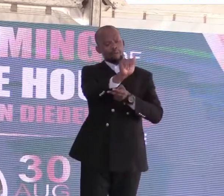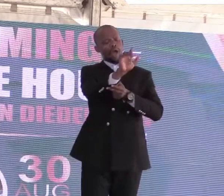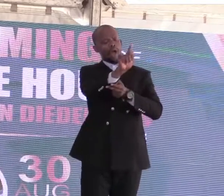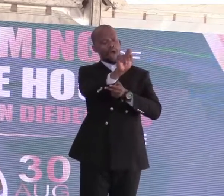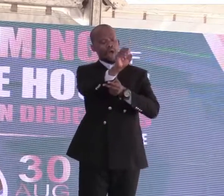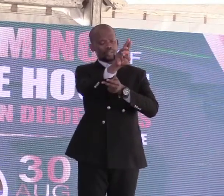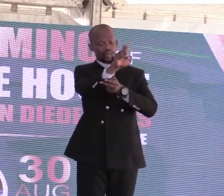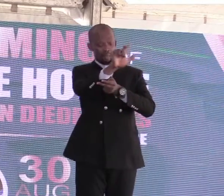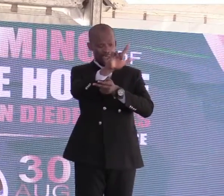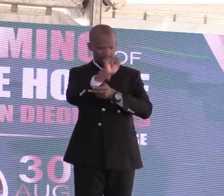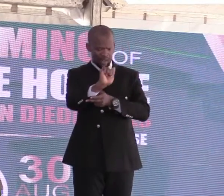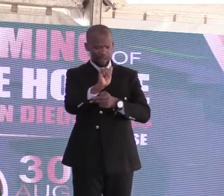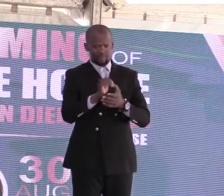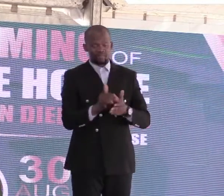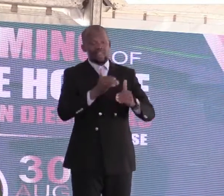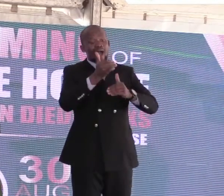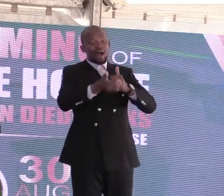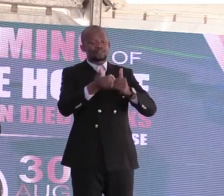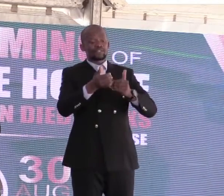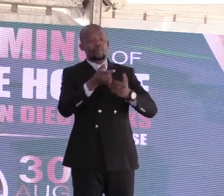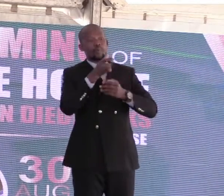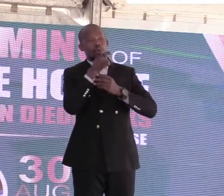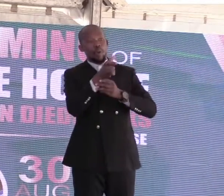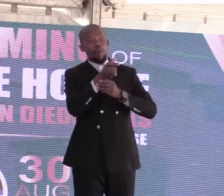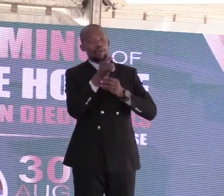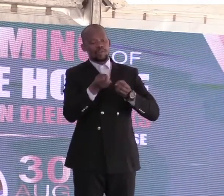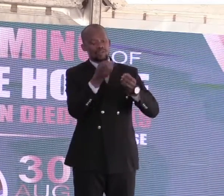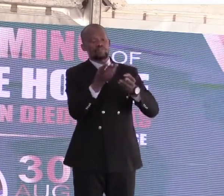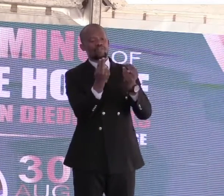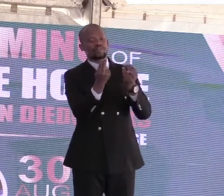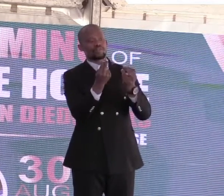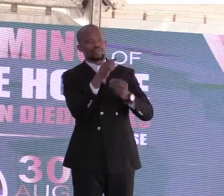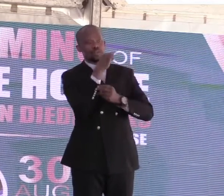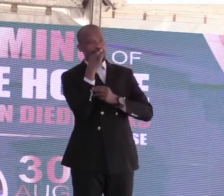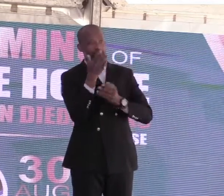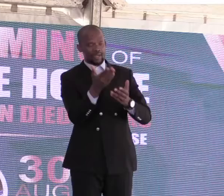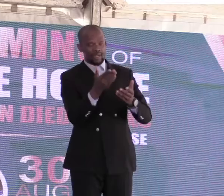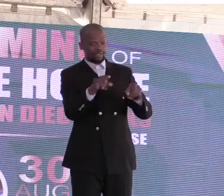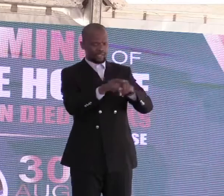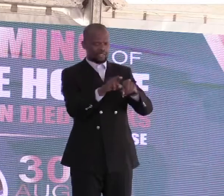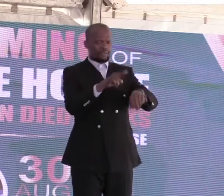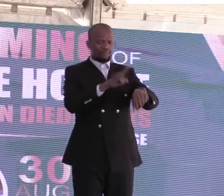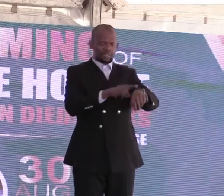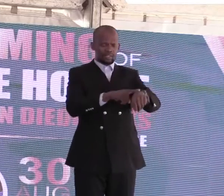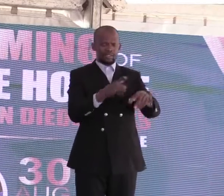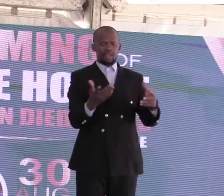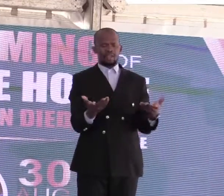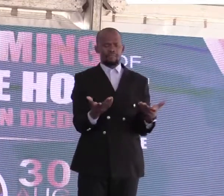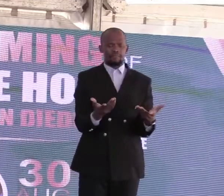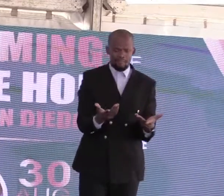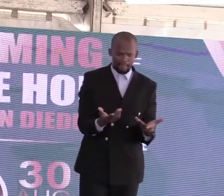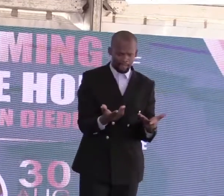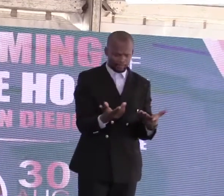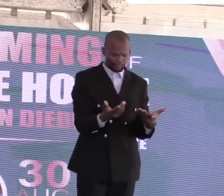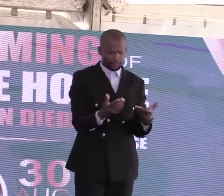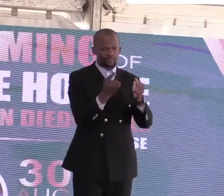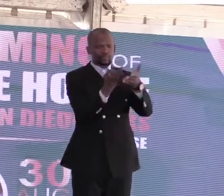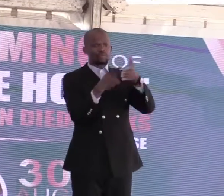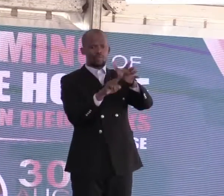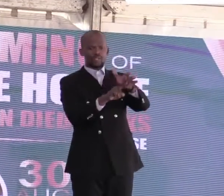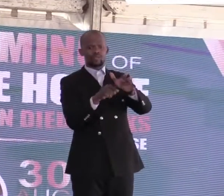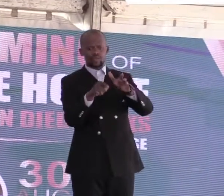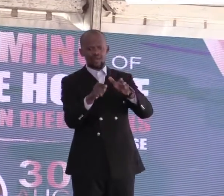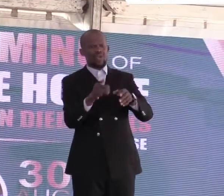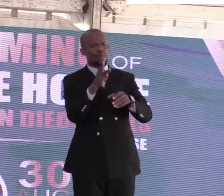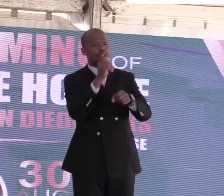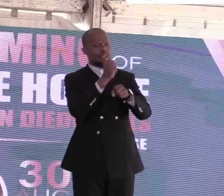State House after Mama Diedericks, we are at the same time immortalizing her and ensuring that she will not